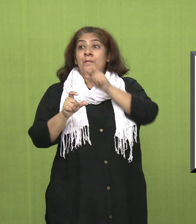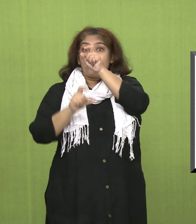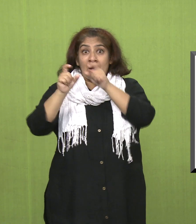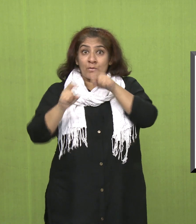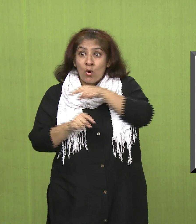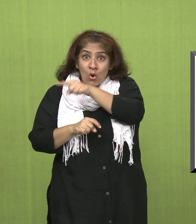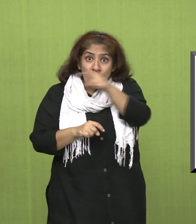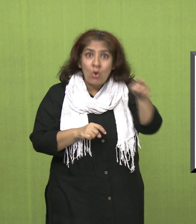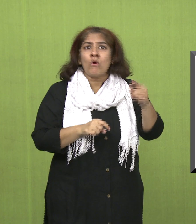point.